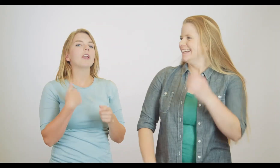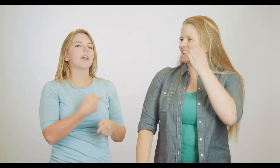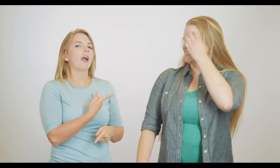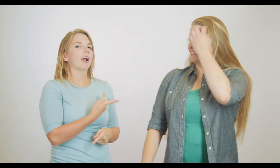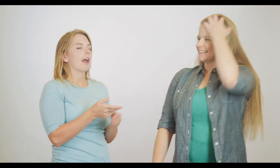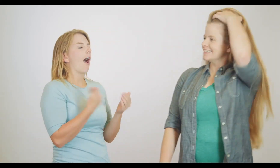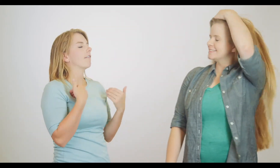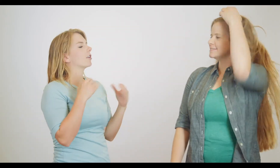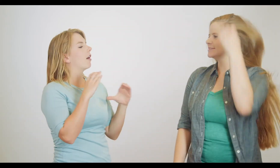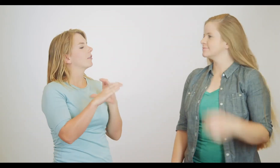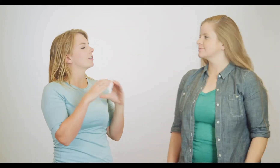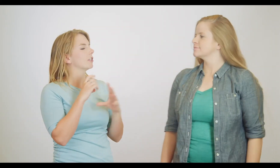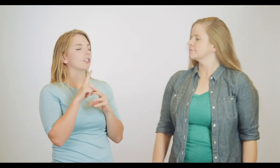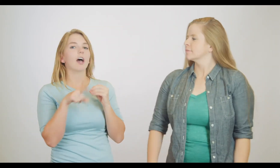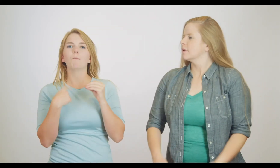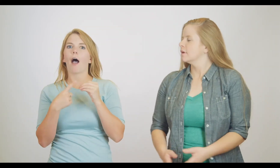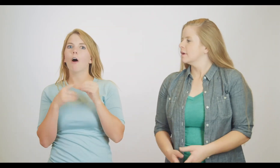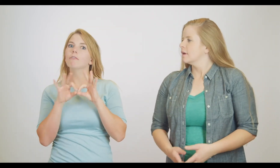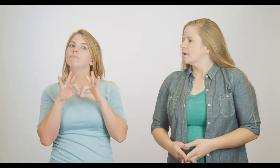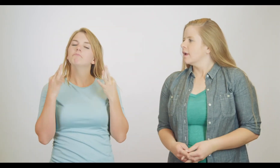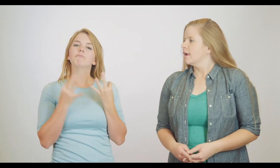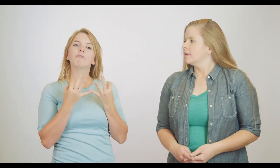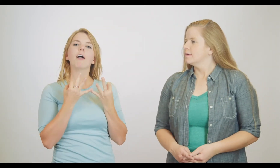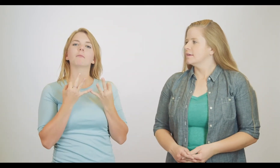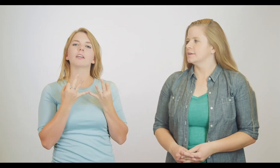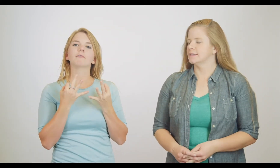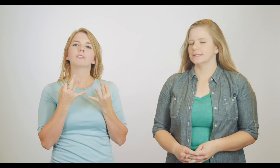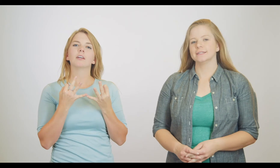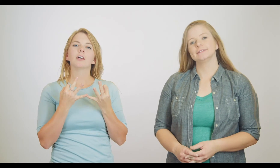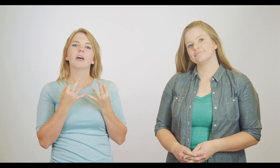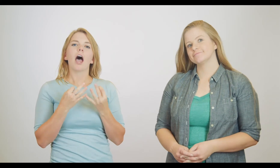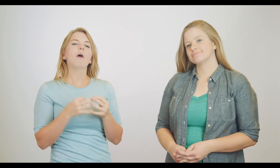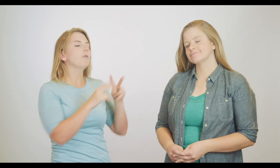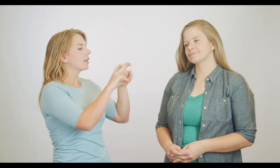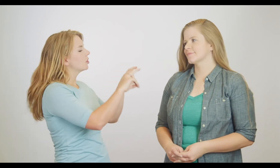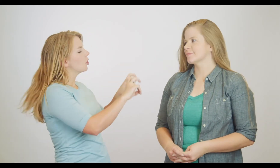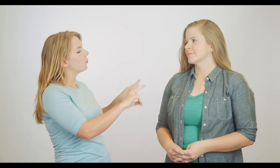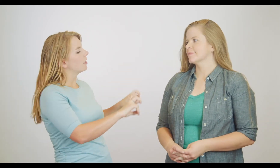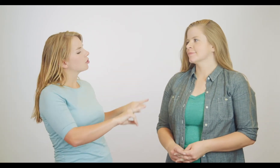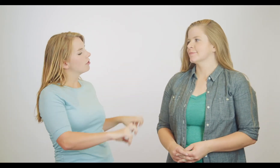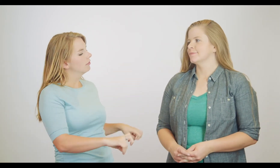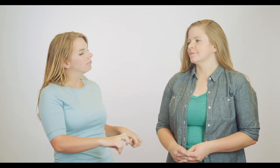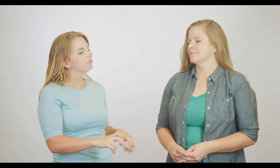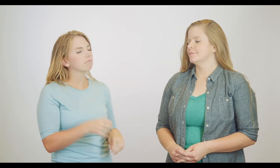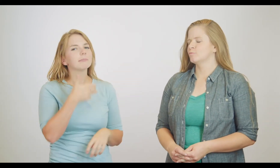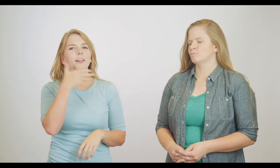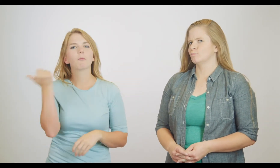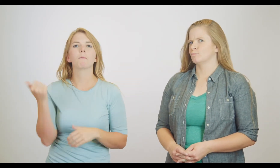We are going to have a conversation about family. And we'll get to know Rachel a little bit better.